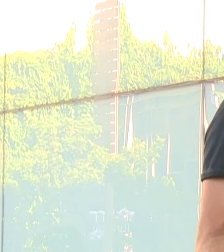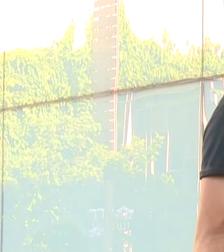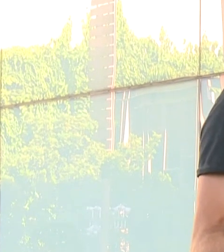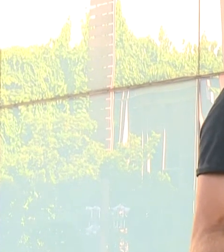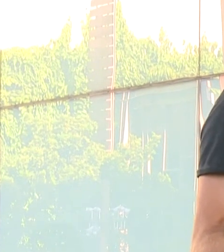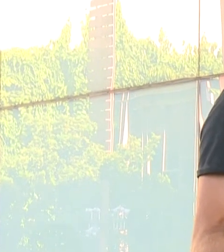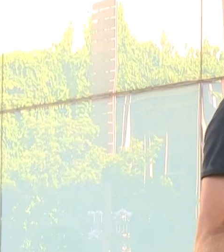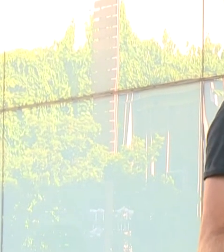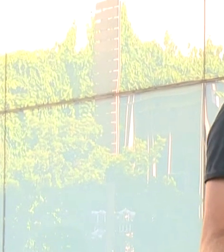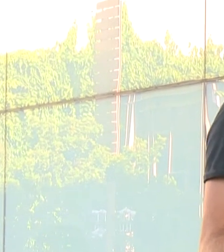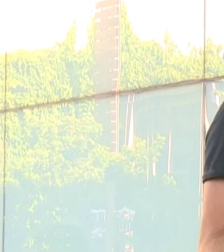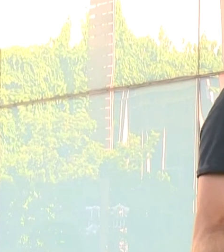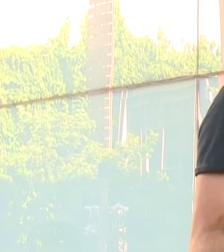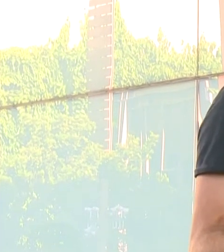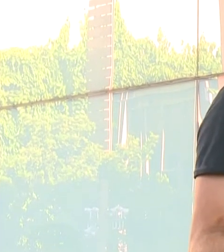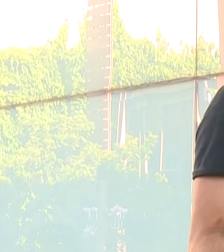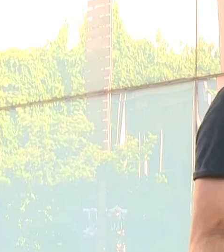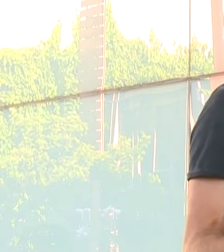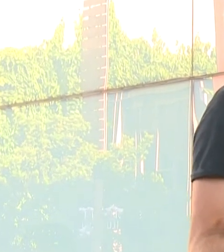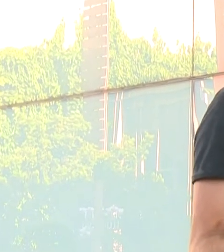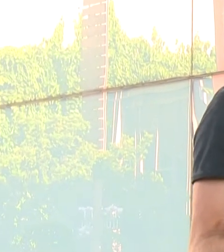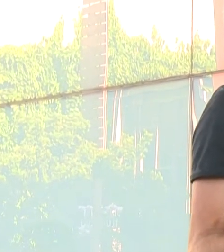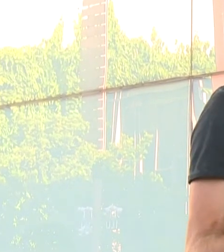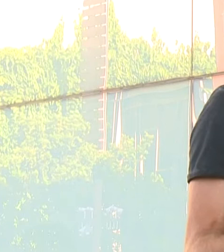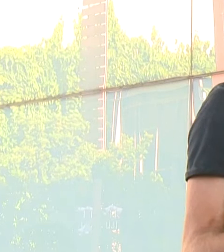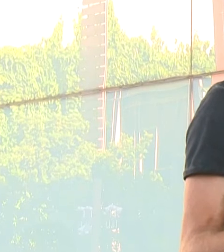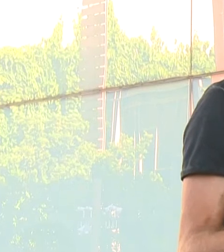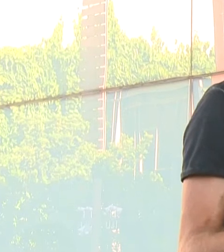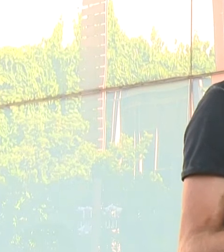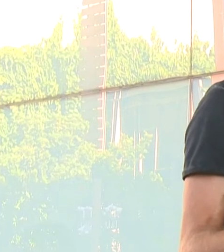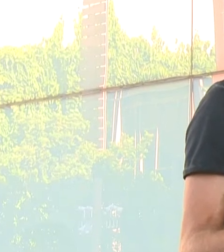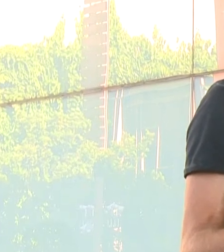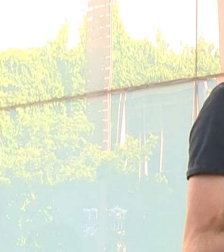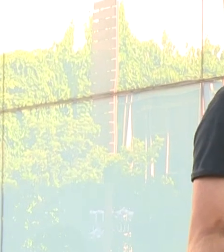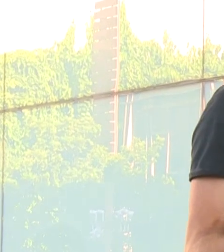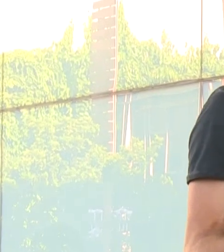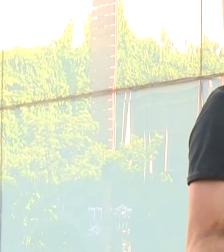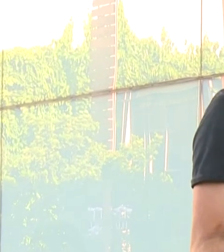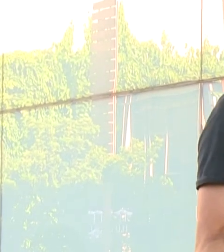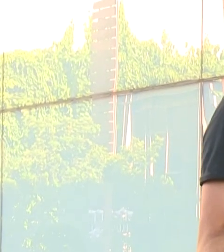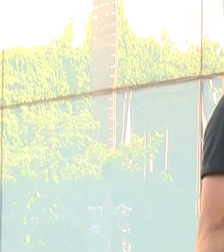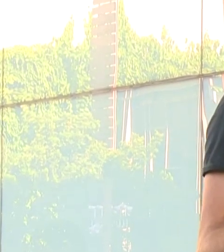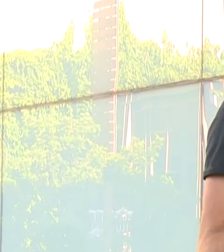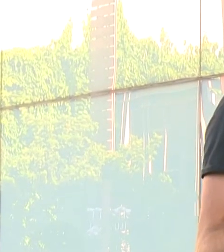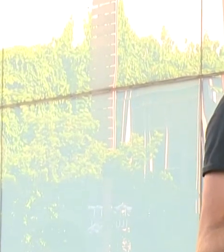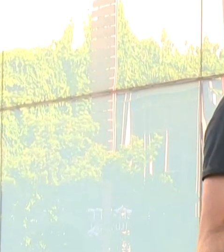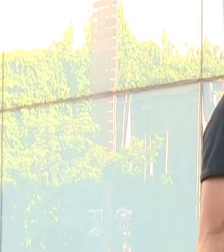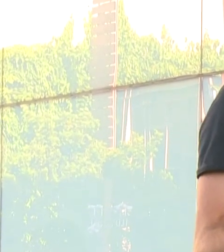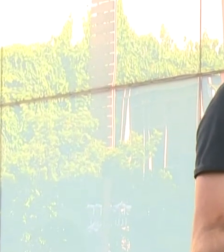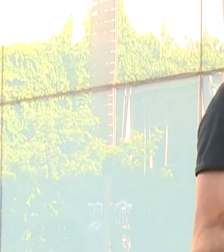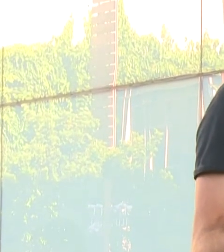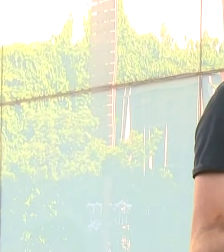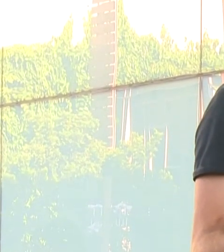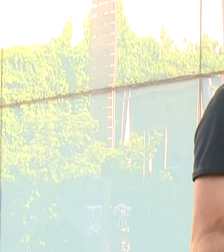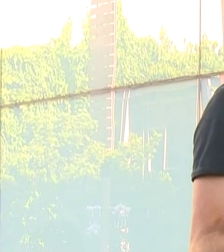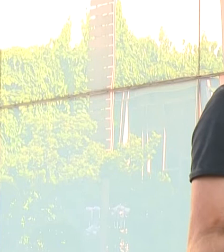for copyright, producers for marketing, and finally cataloging all we have produced with a studio asset manager who